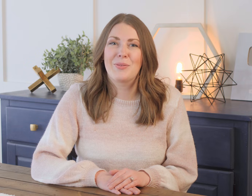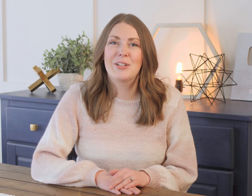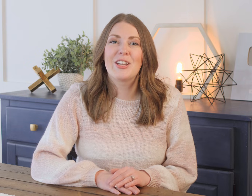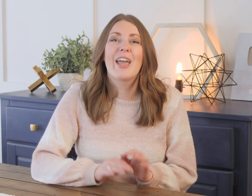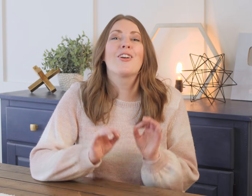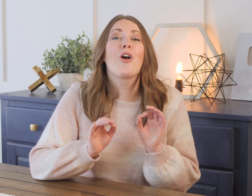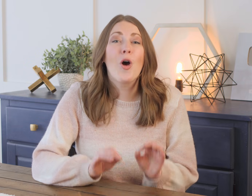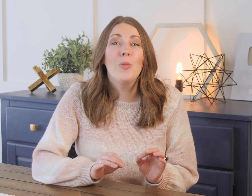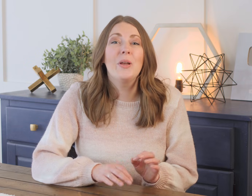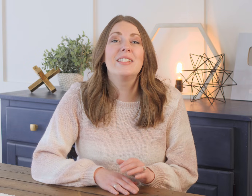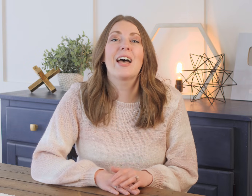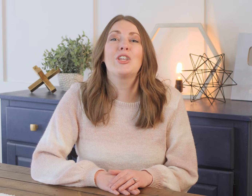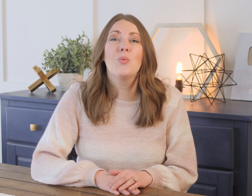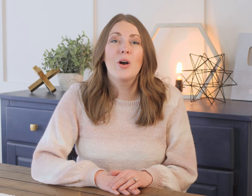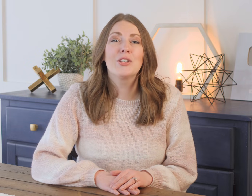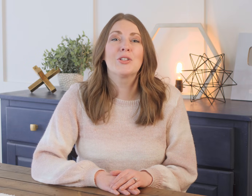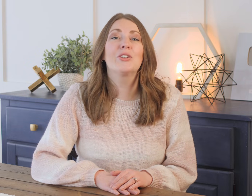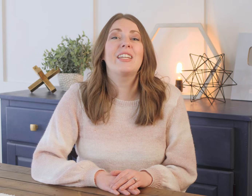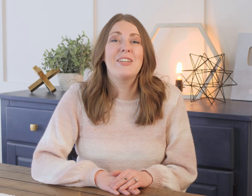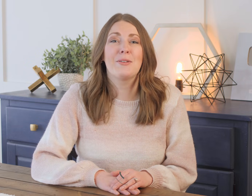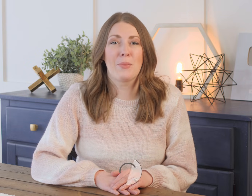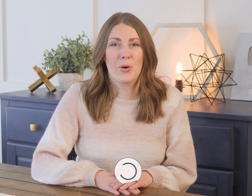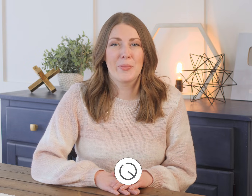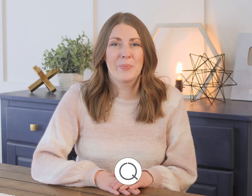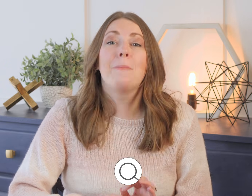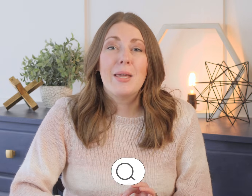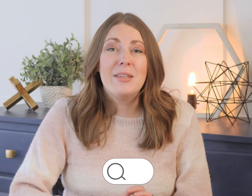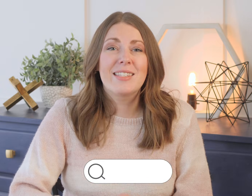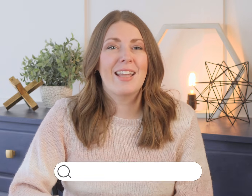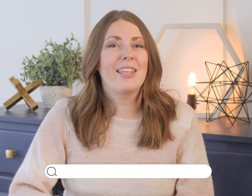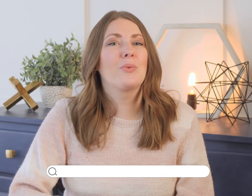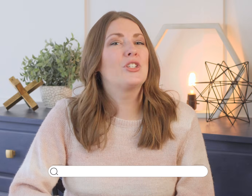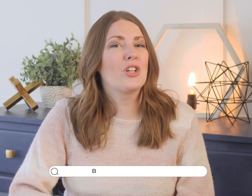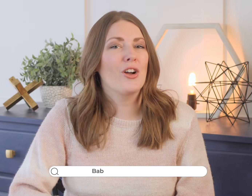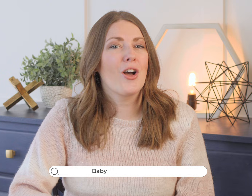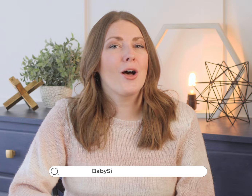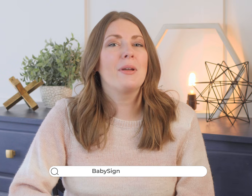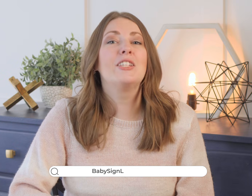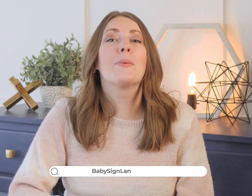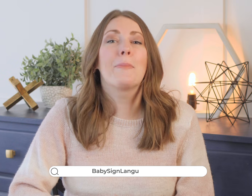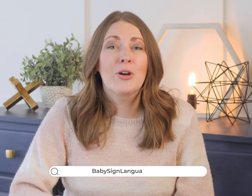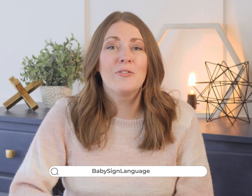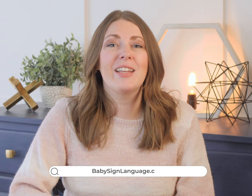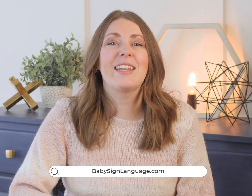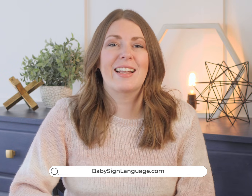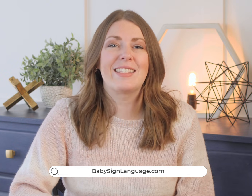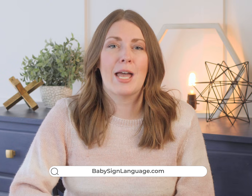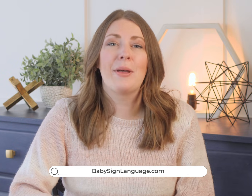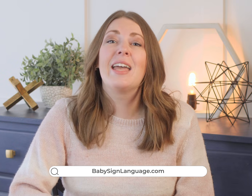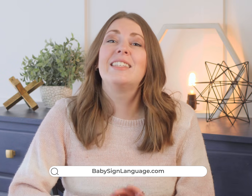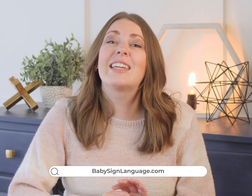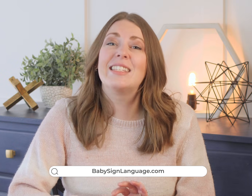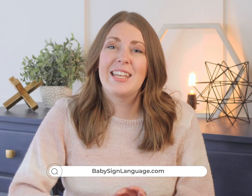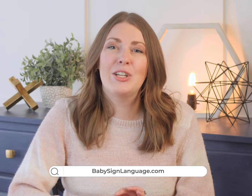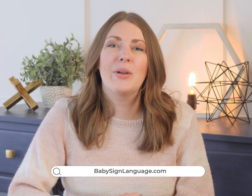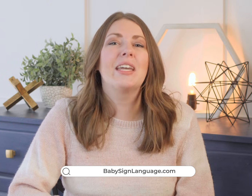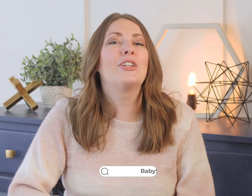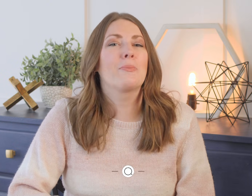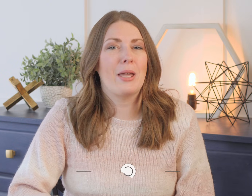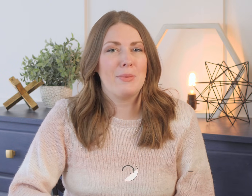language, and our hope is that you want to learn even more. Babysignlanguage.com is the perfect next step to continuing in your baby